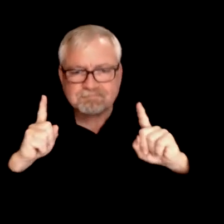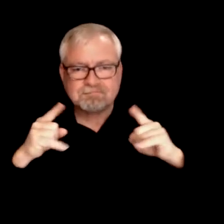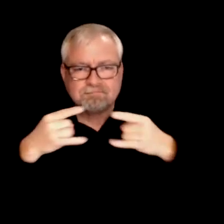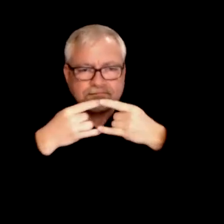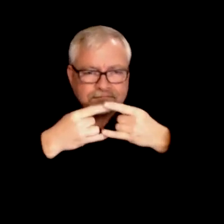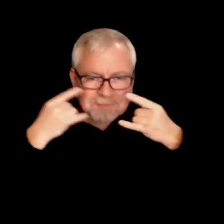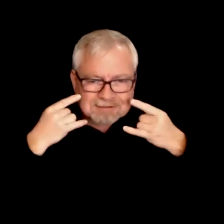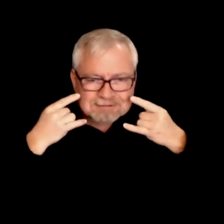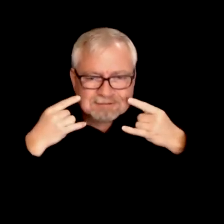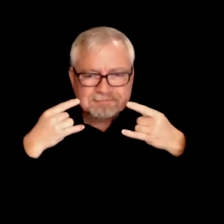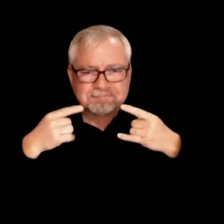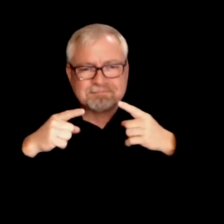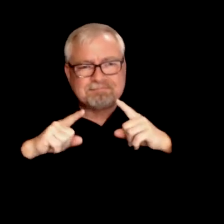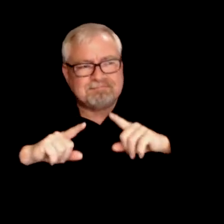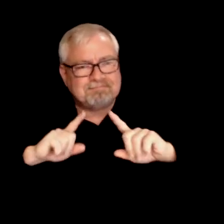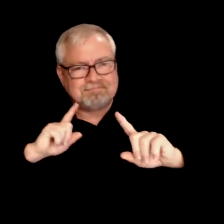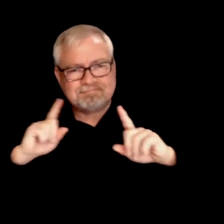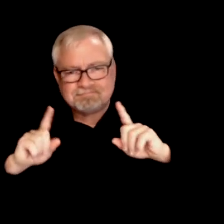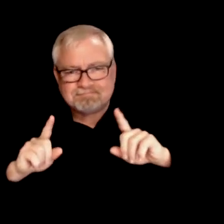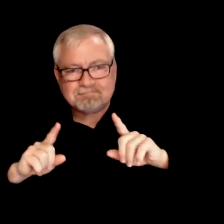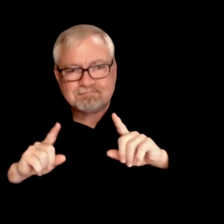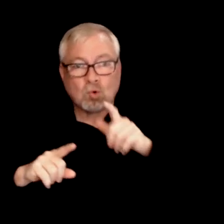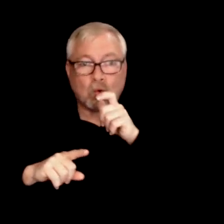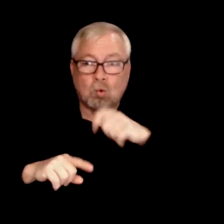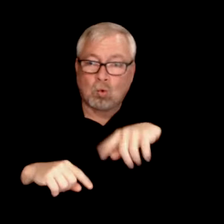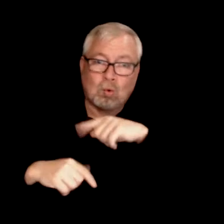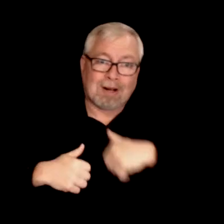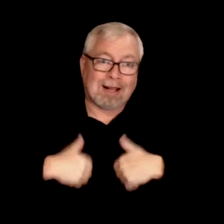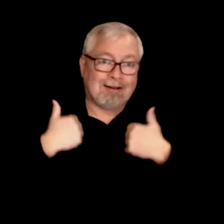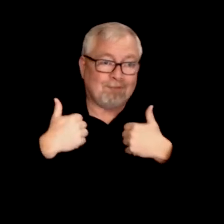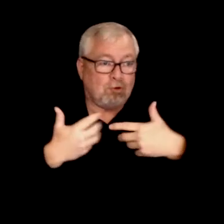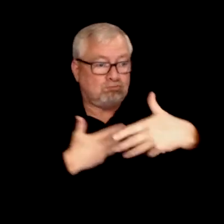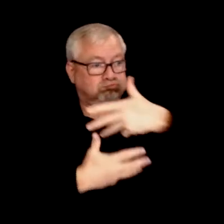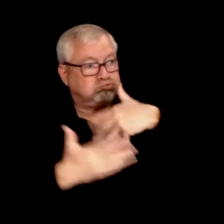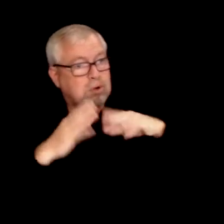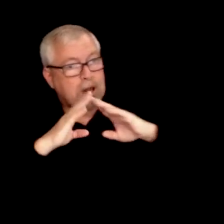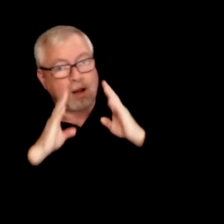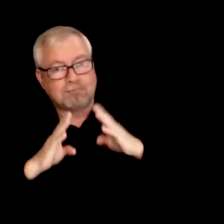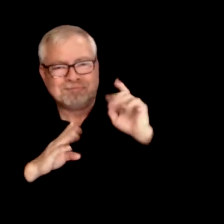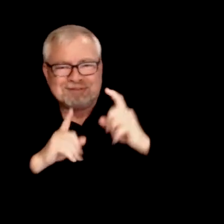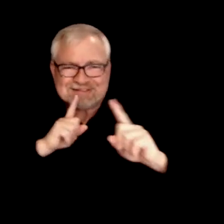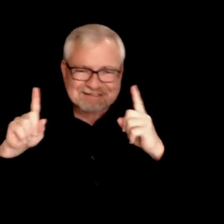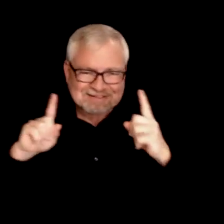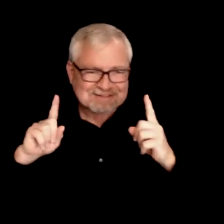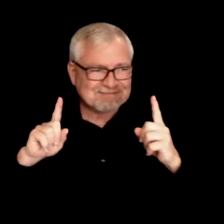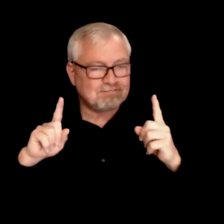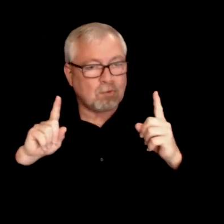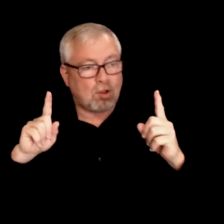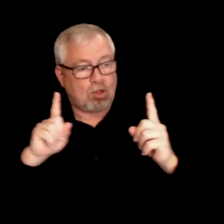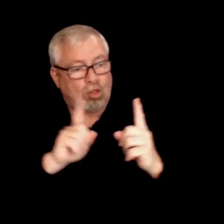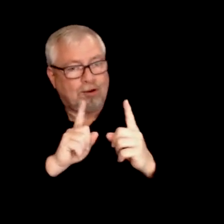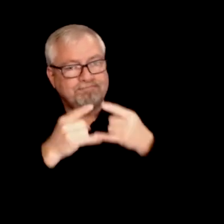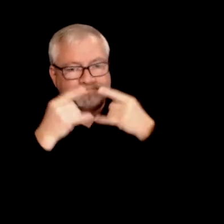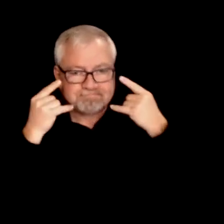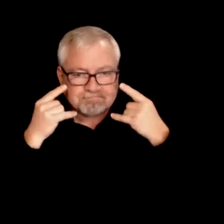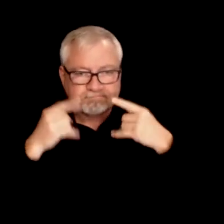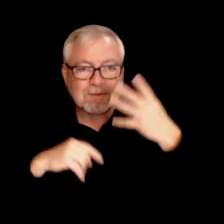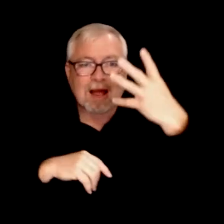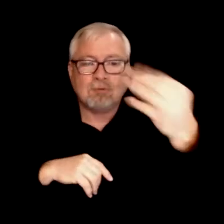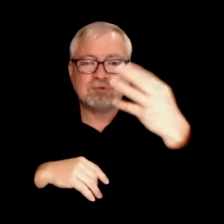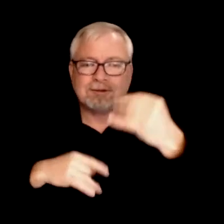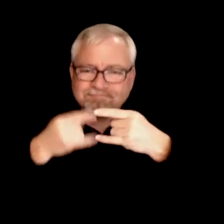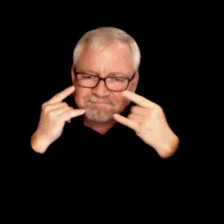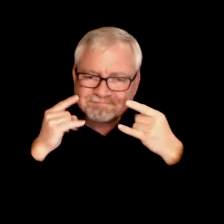that we don't live with in our own immediate household, to wear our masks when we're out in public, to avoid large